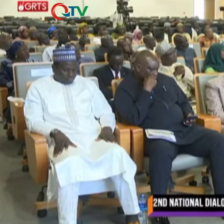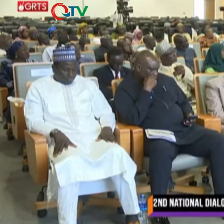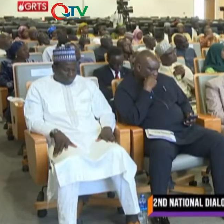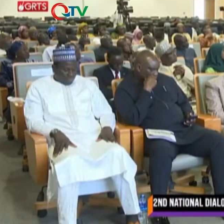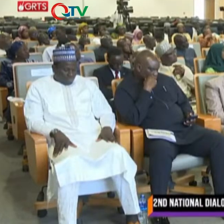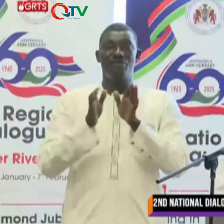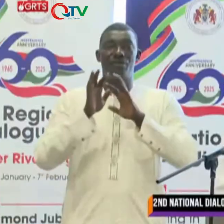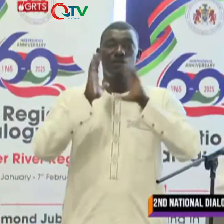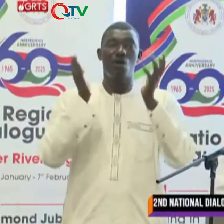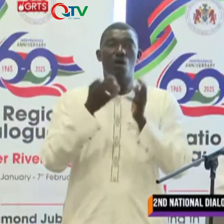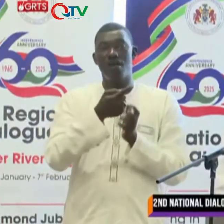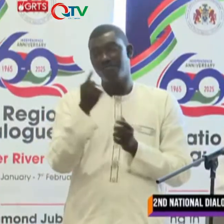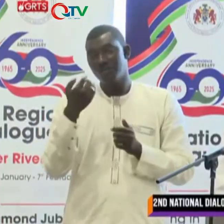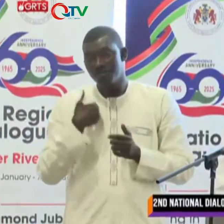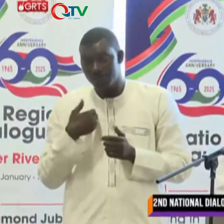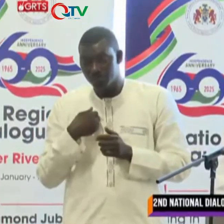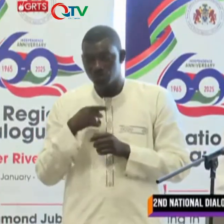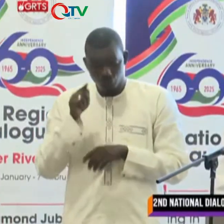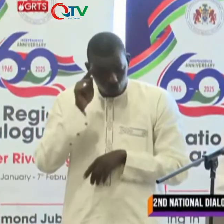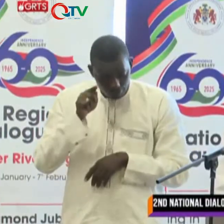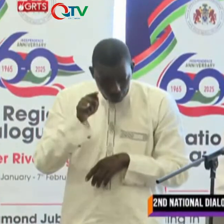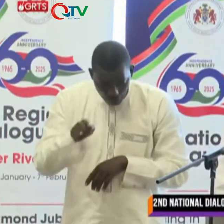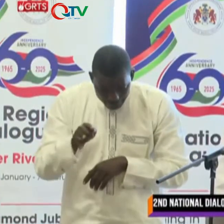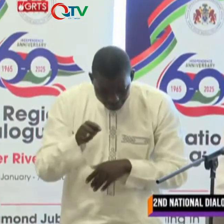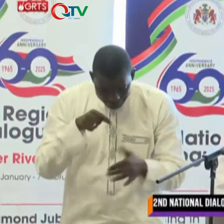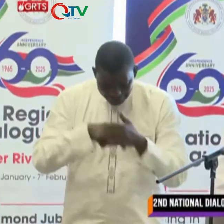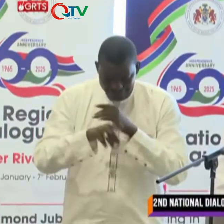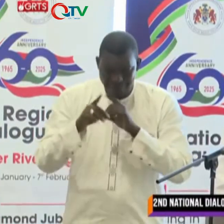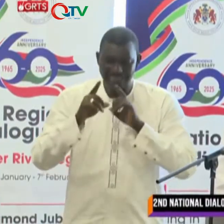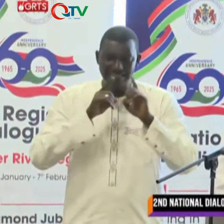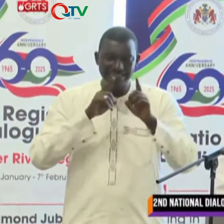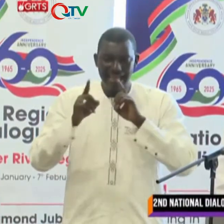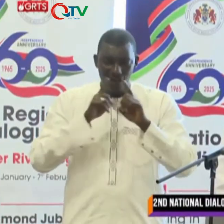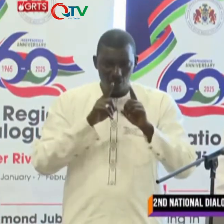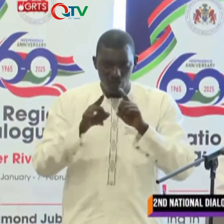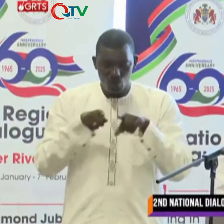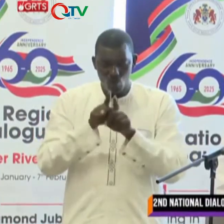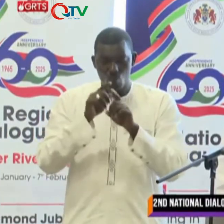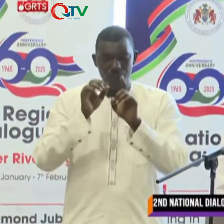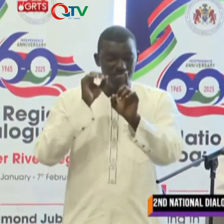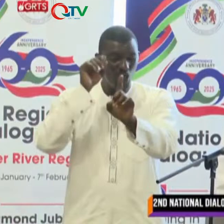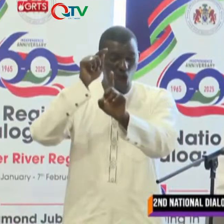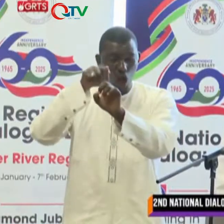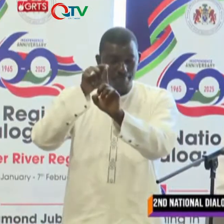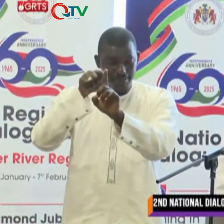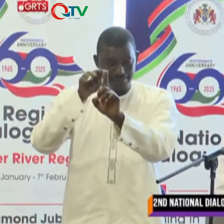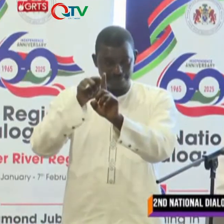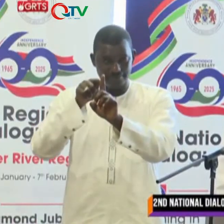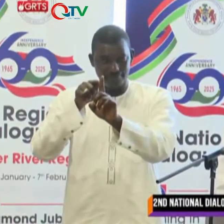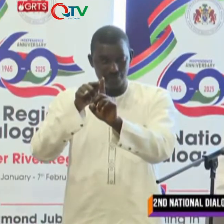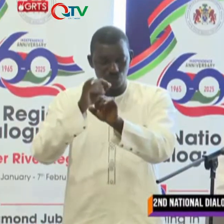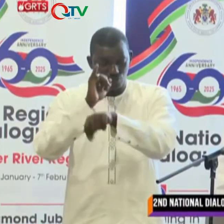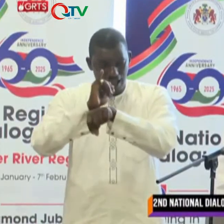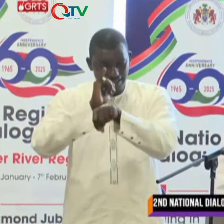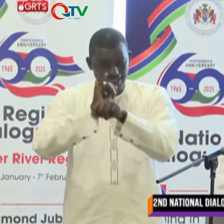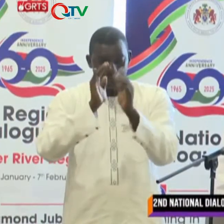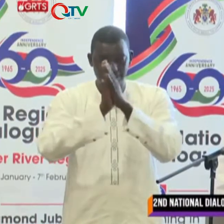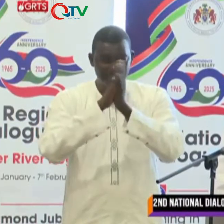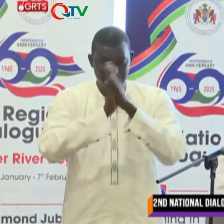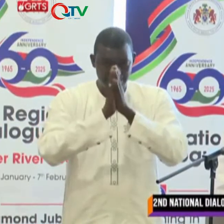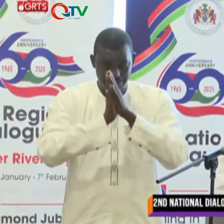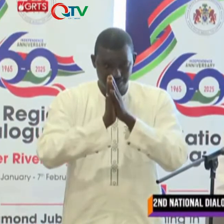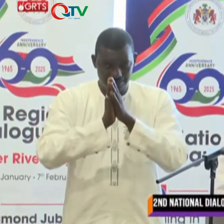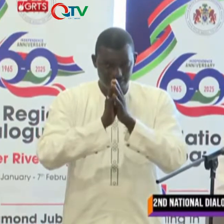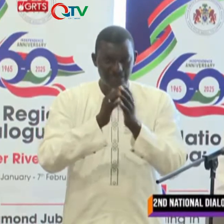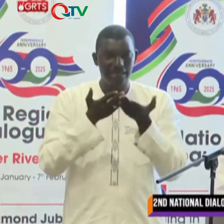all of us to be committed to the dialogue with the ultimate objective to identify challenges and